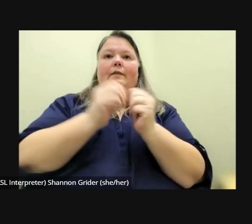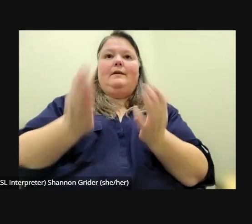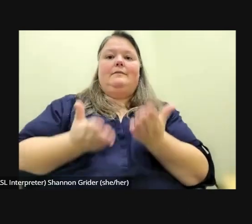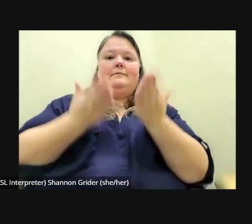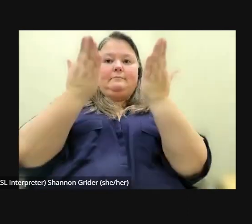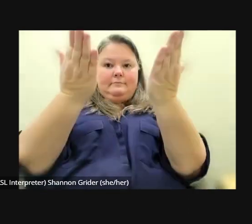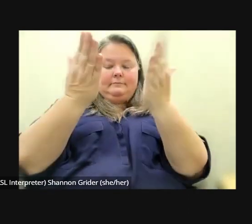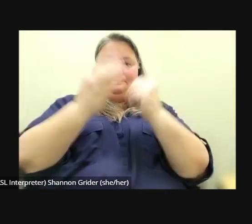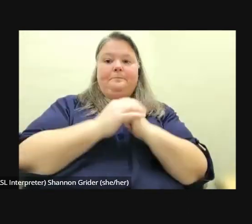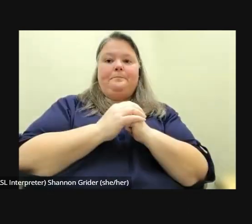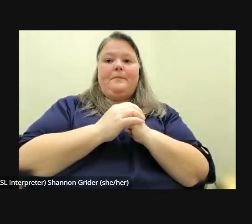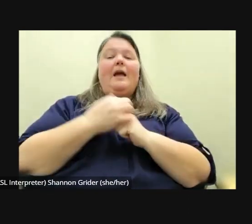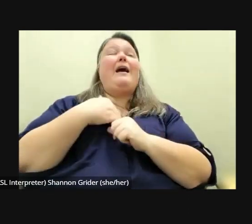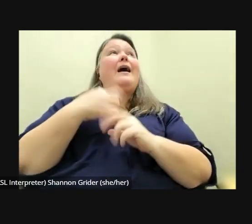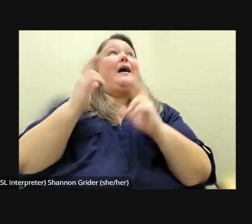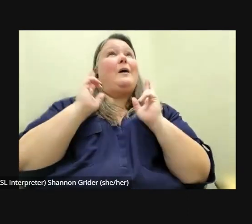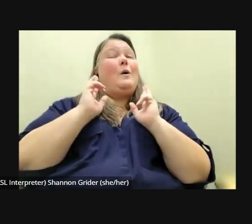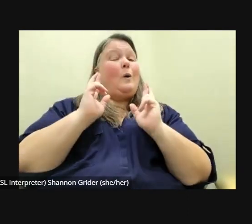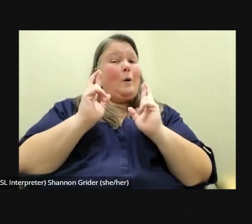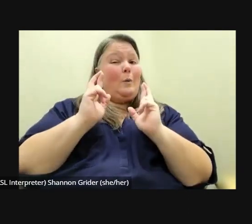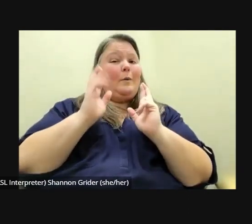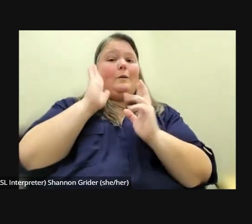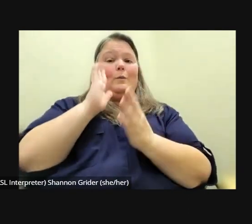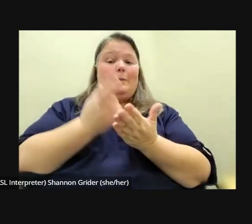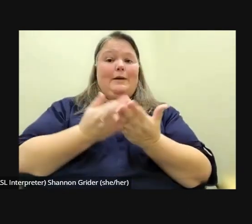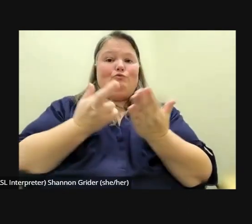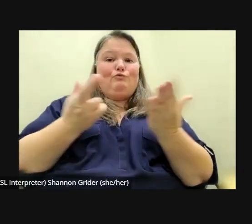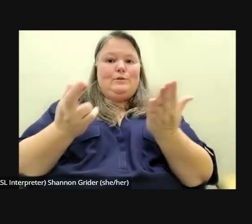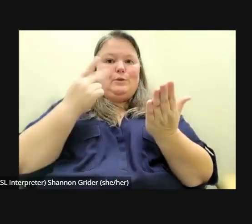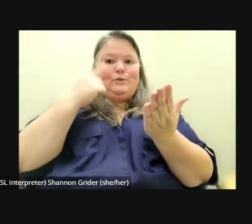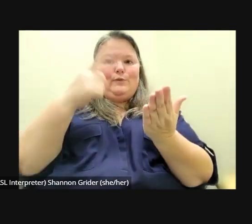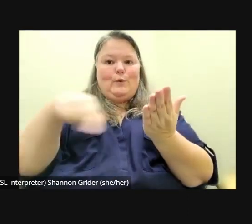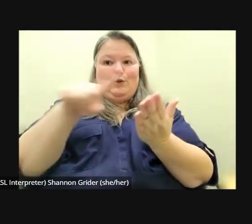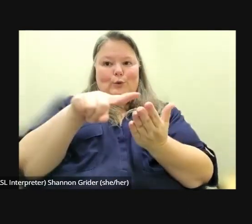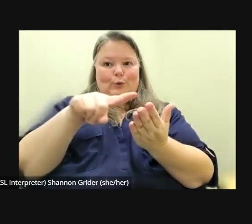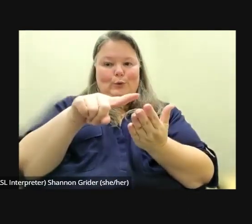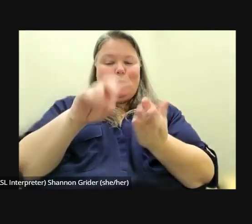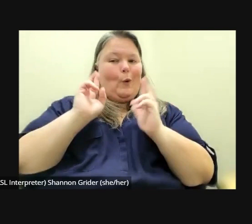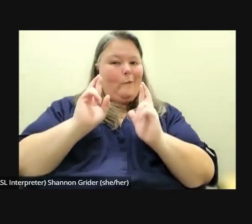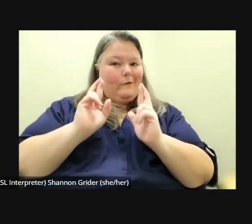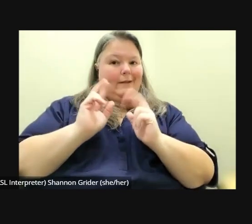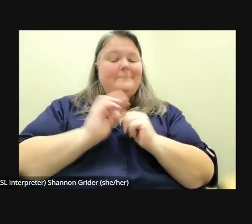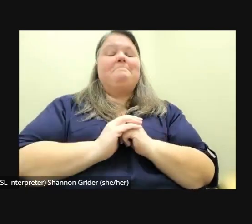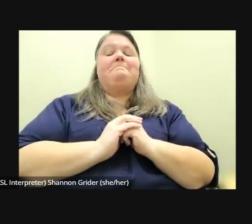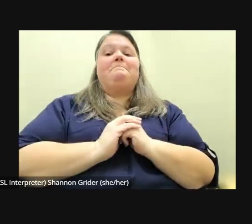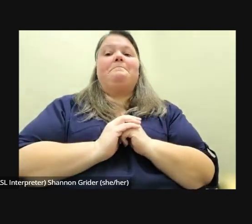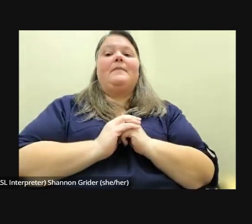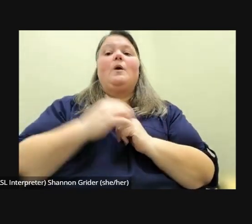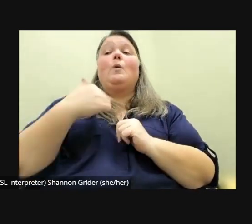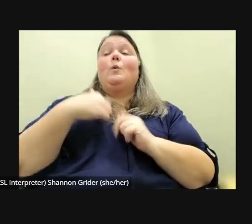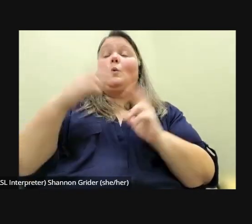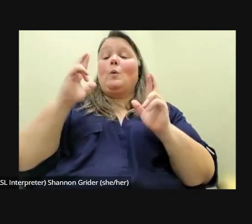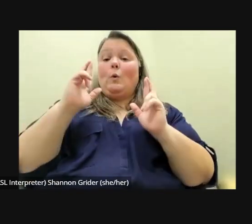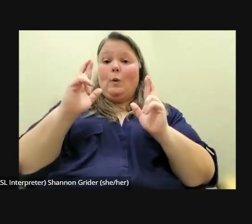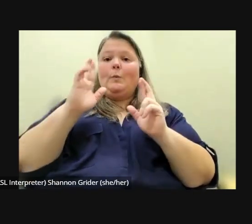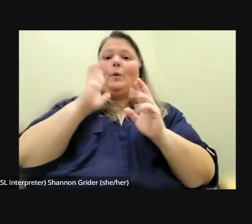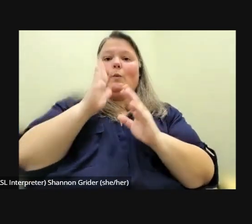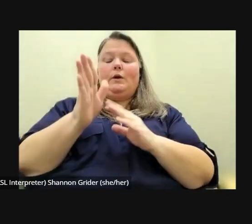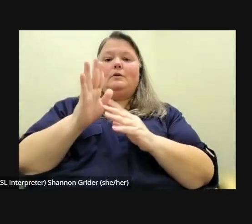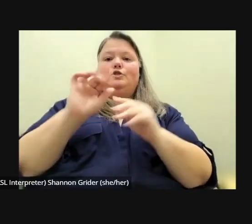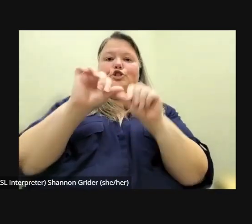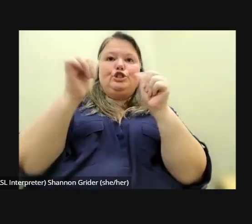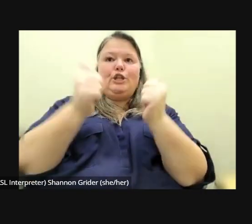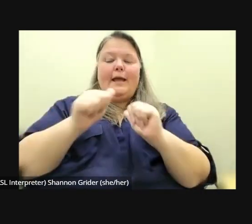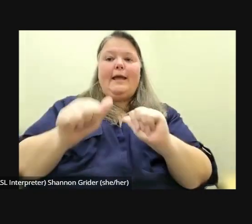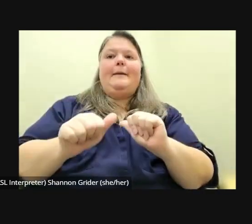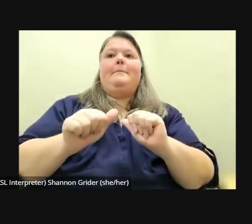they are a resource for you. We hope that you can help shape and inform them based on what